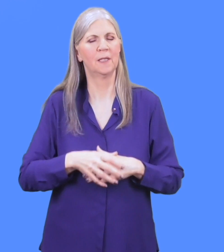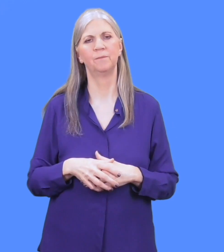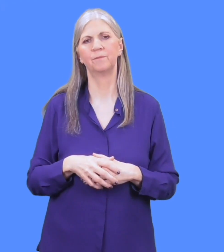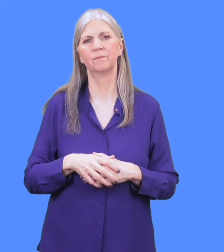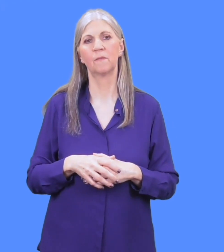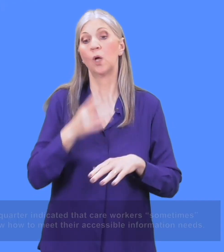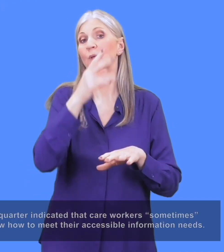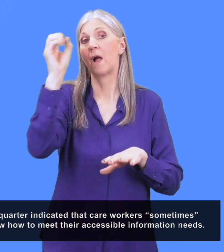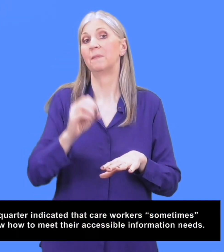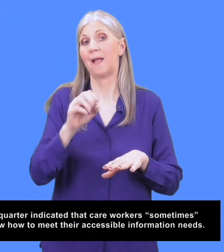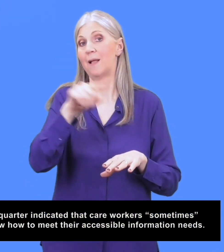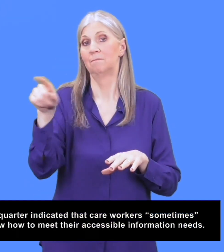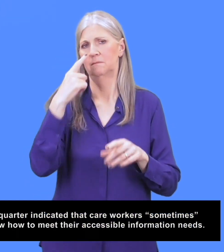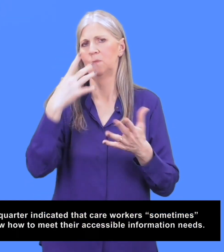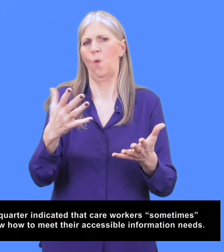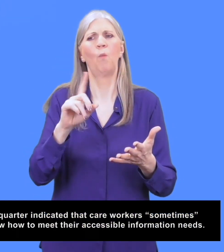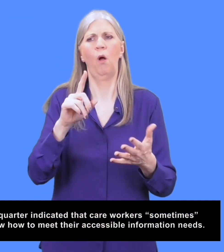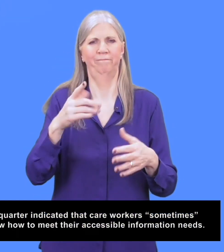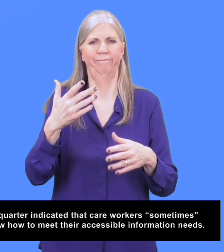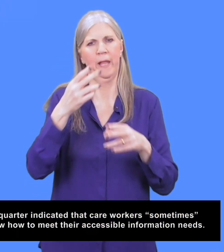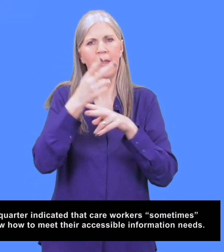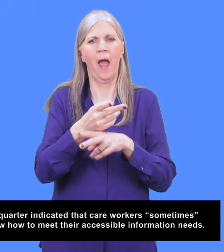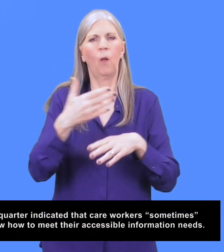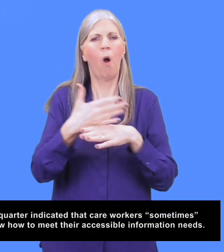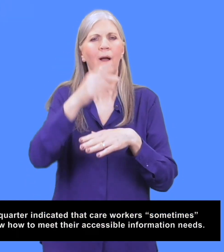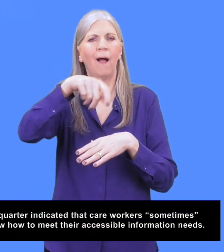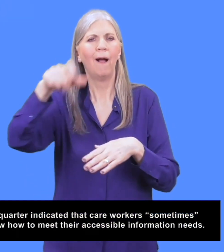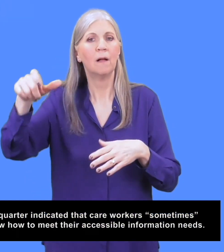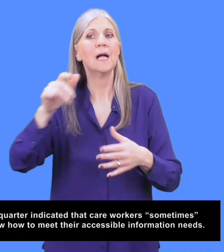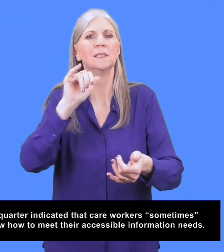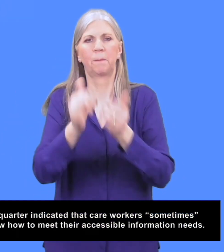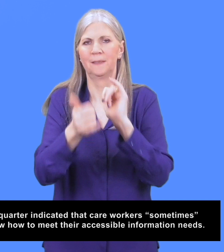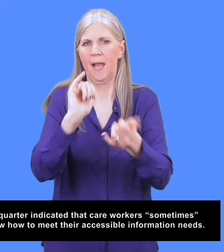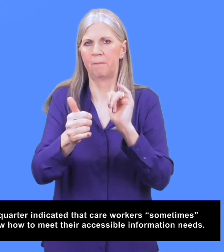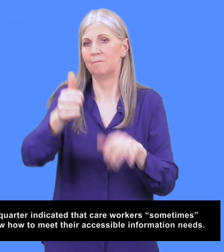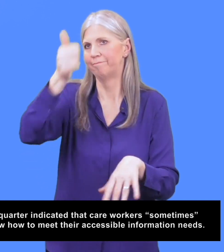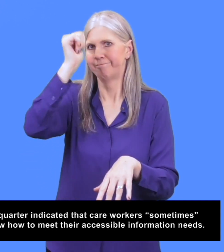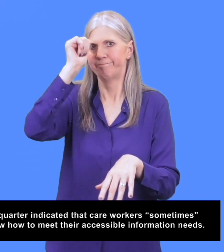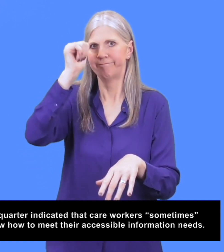A quarter indicated that care workers sometimes know how to meet their accessible information needs.